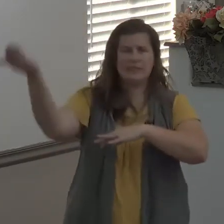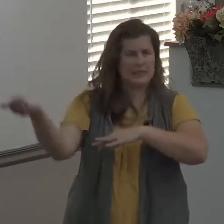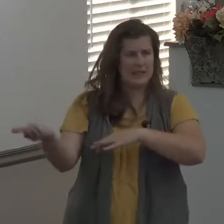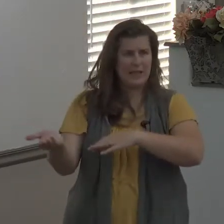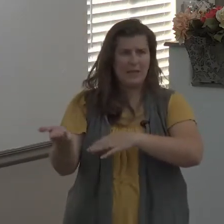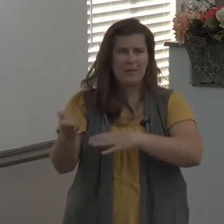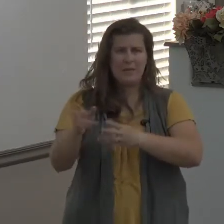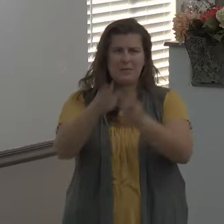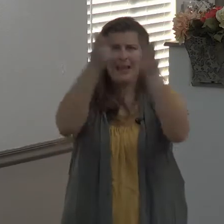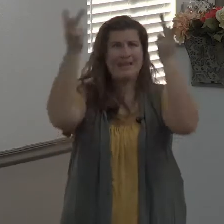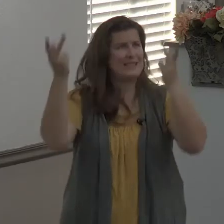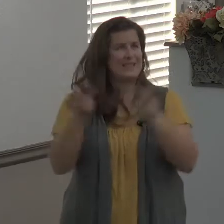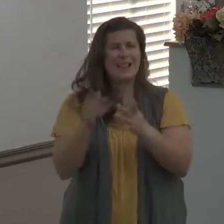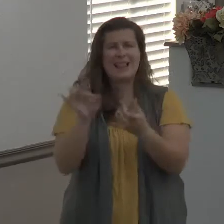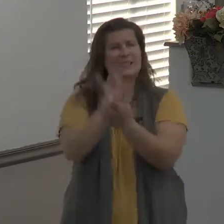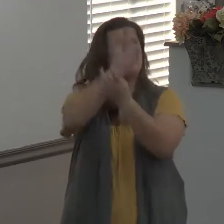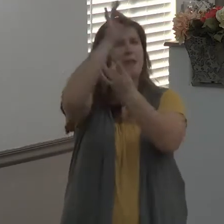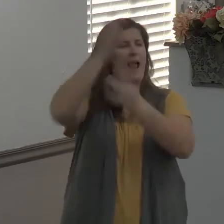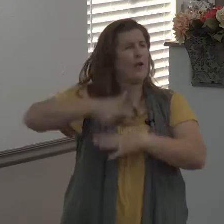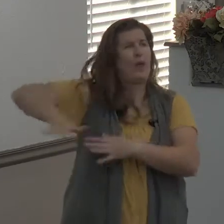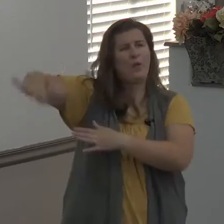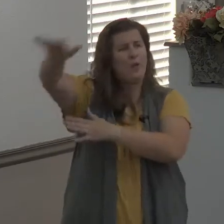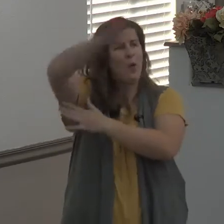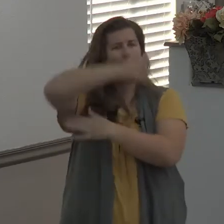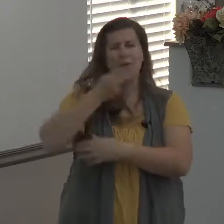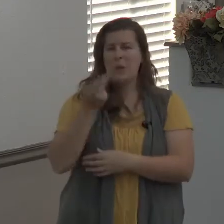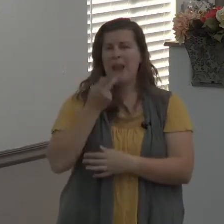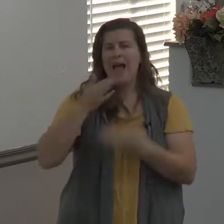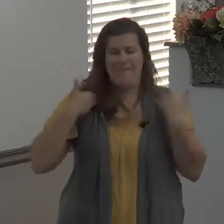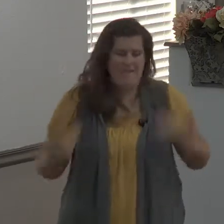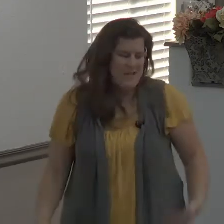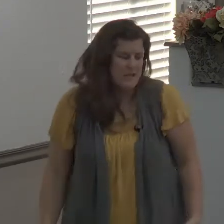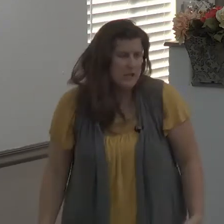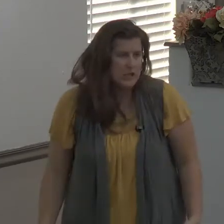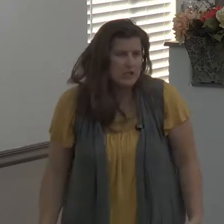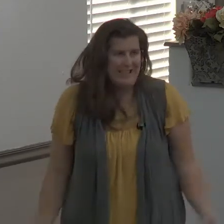also translated in Ephesians chapter 1 as heavenly places.